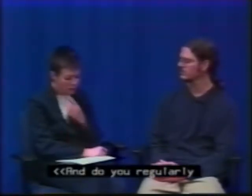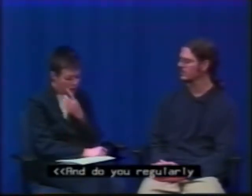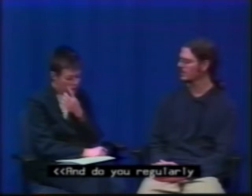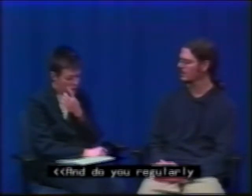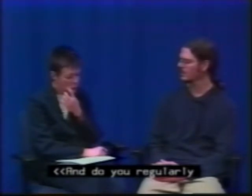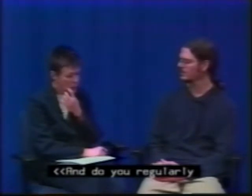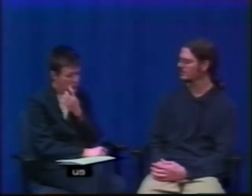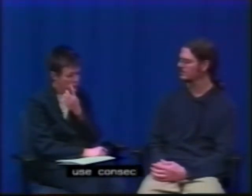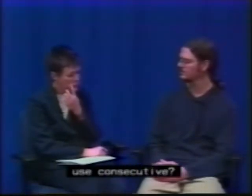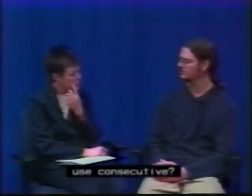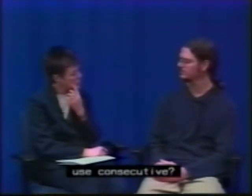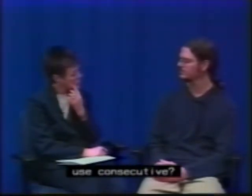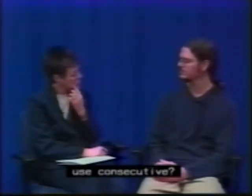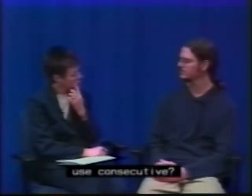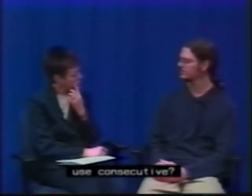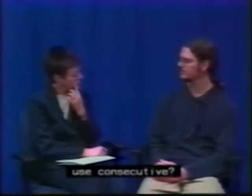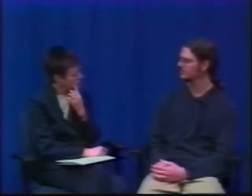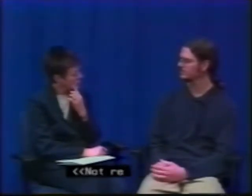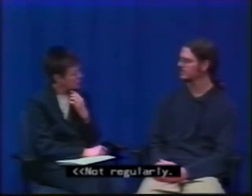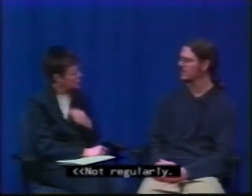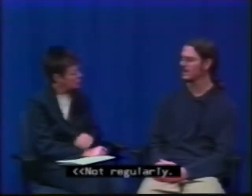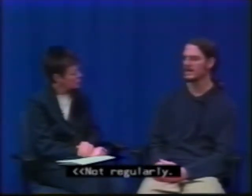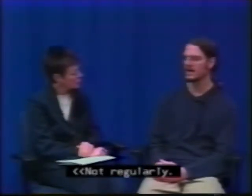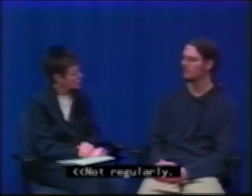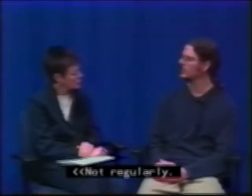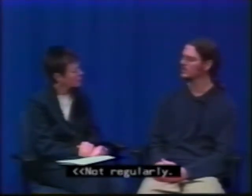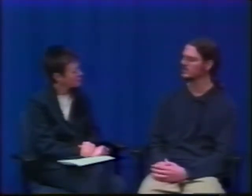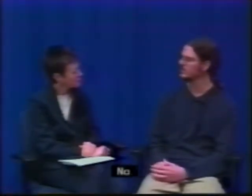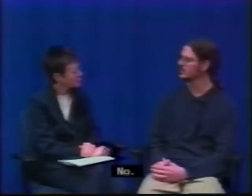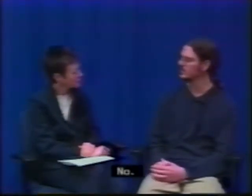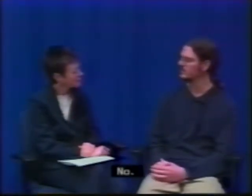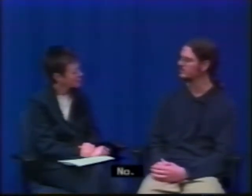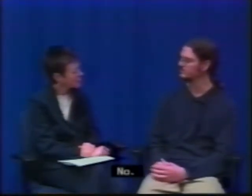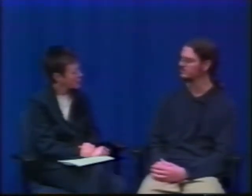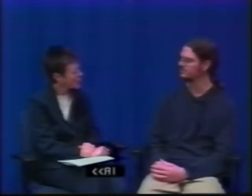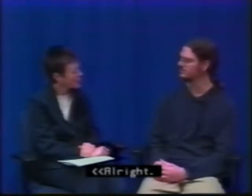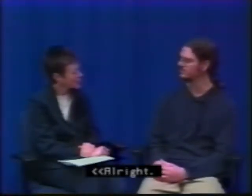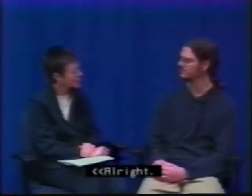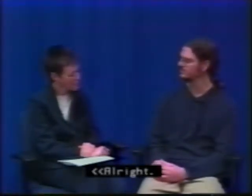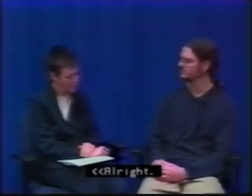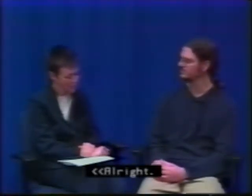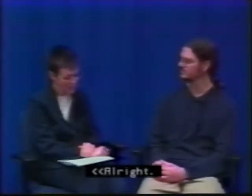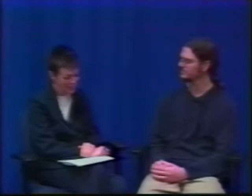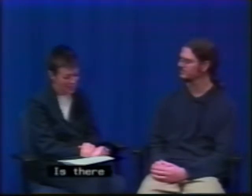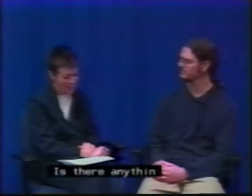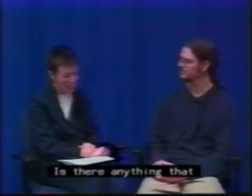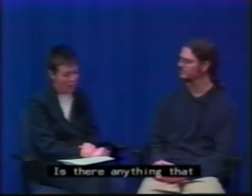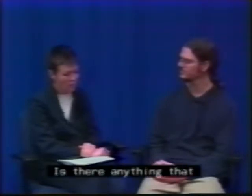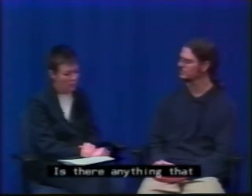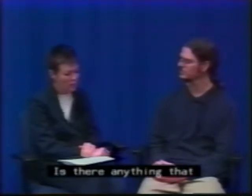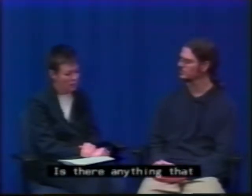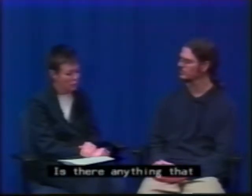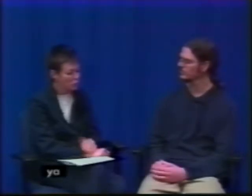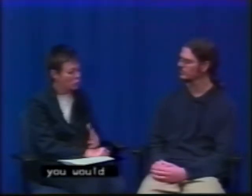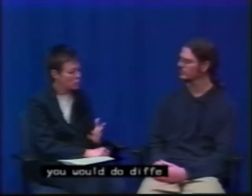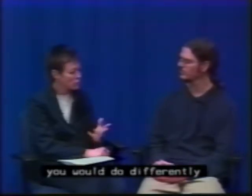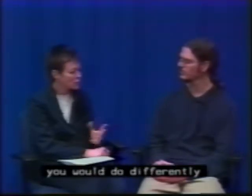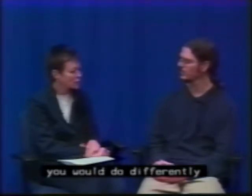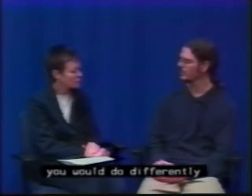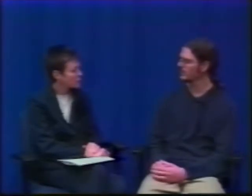Mm-hmm. And do you regularly use consecutive? Not regularly, no. Okay. Mm-hmm. All right. Is there anything that you would do differently,